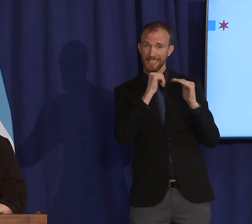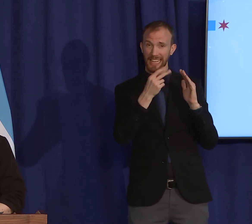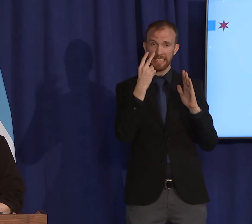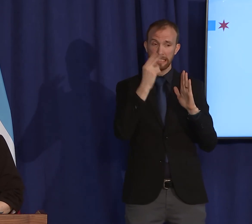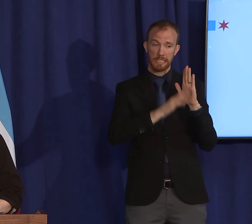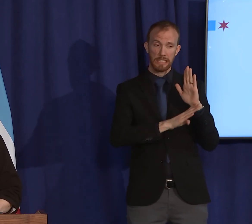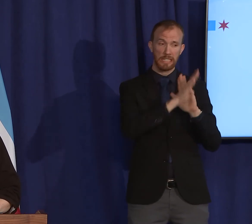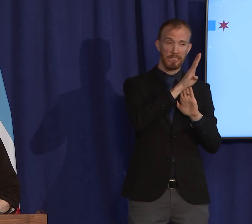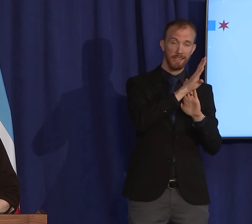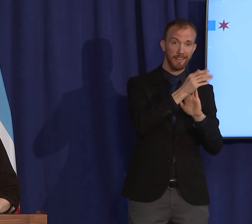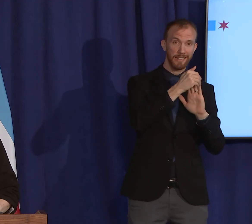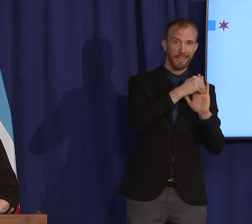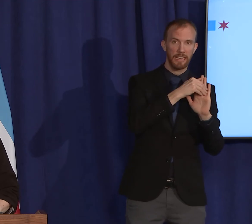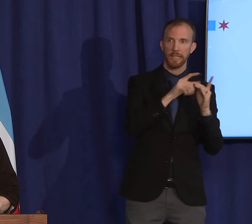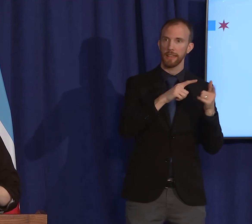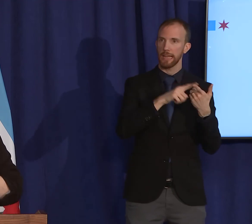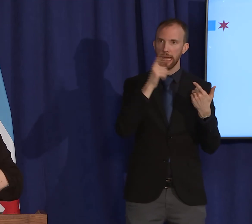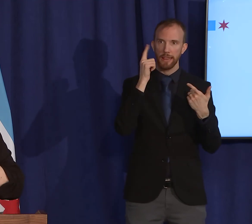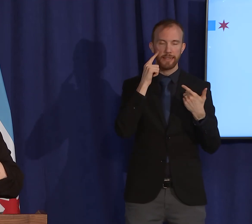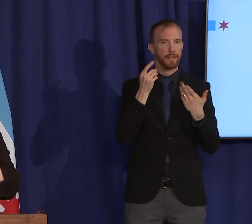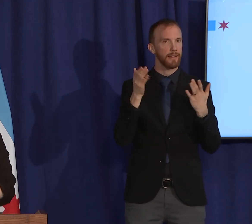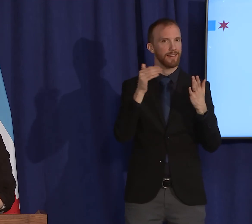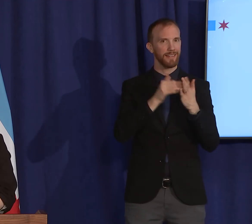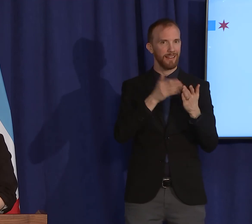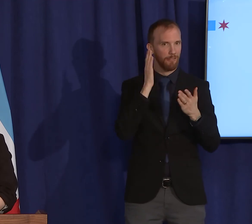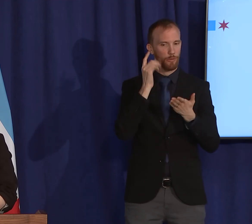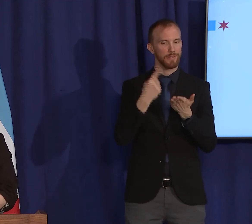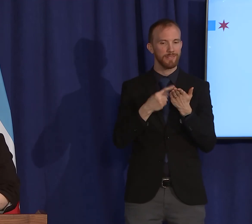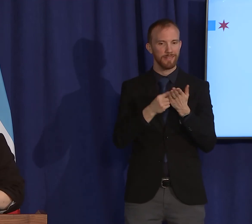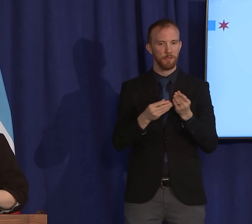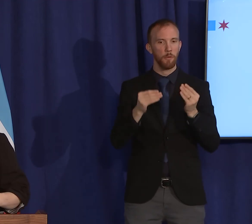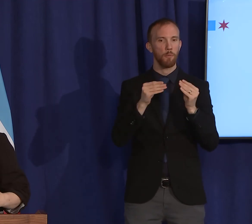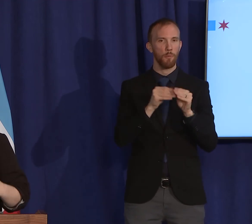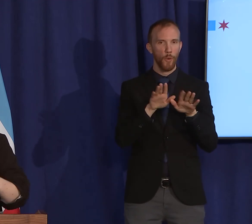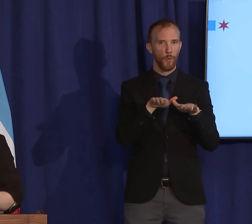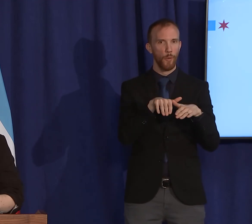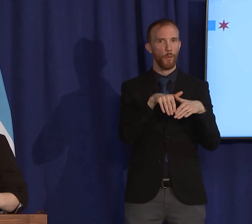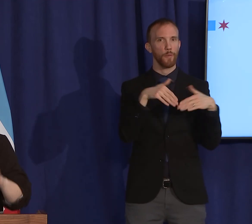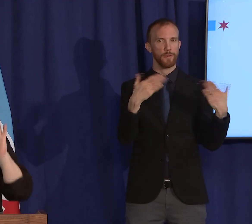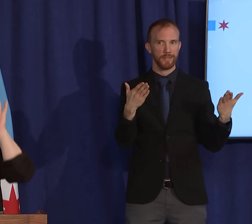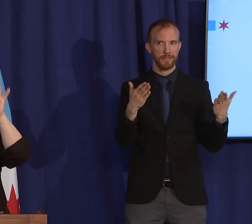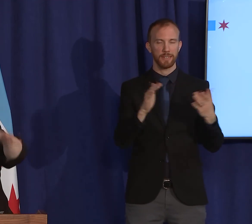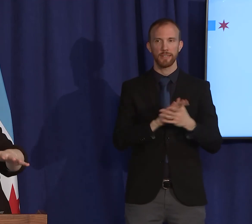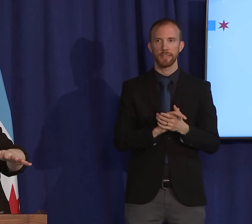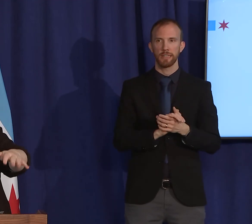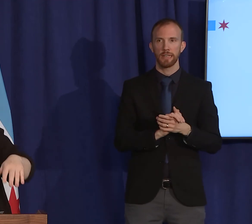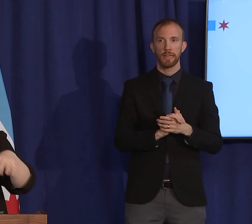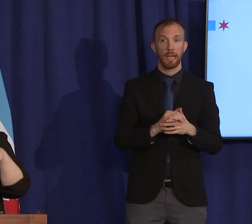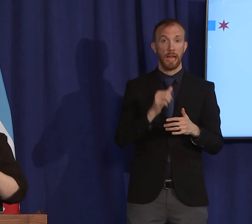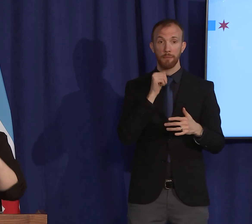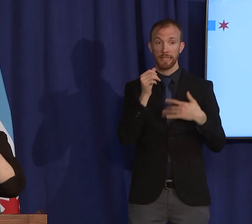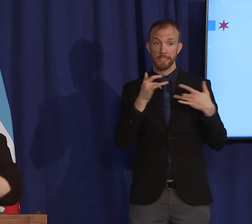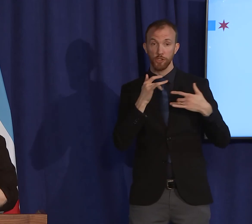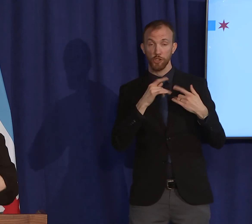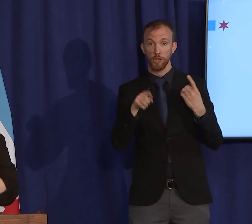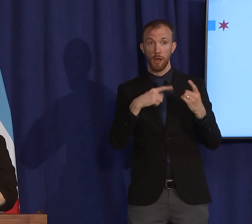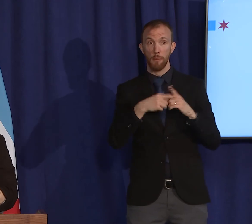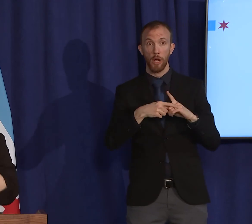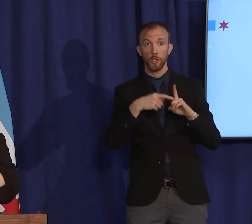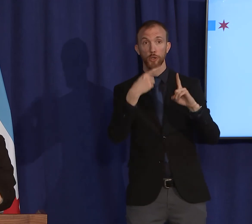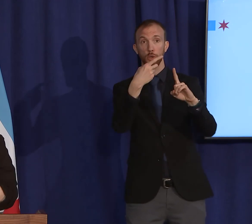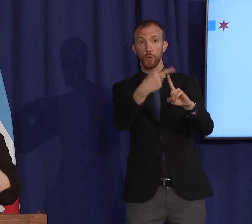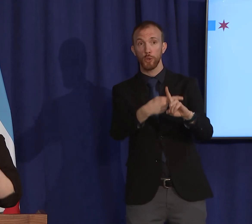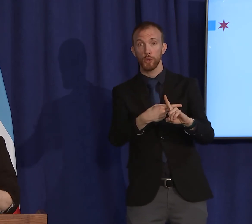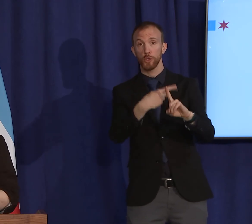major increases, we would again move towards reopening. And this in no way signals that I am concerned about a few months from now. I'm concerned about right